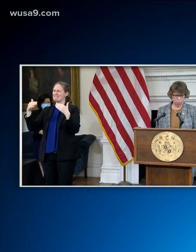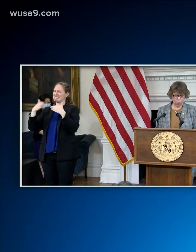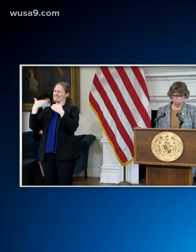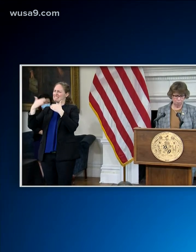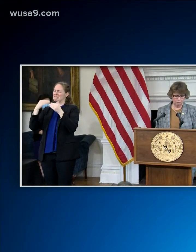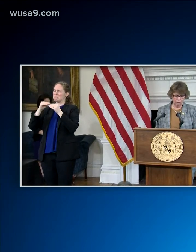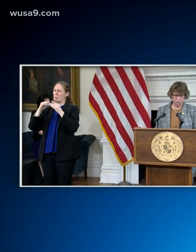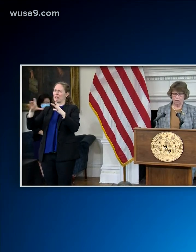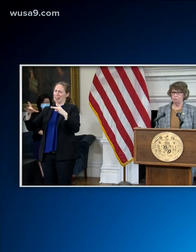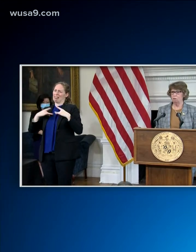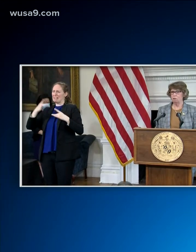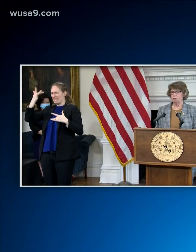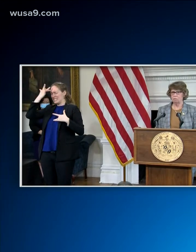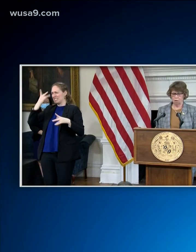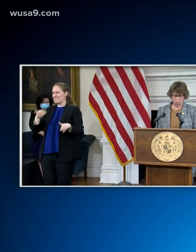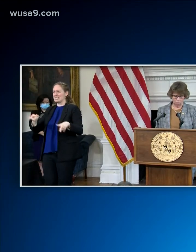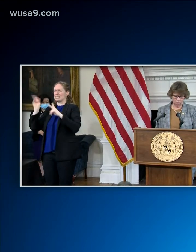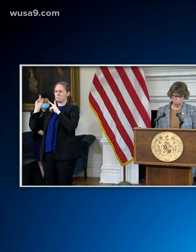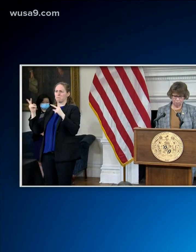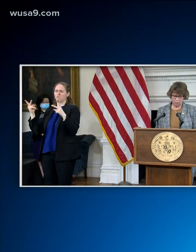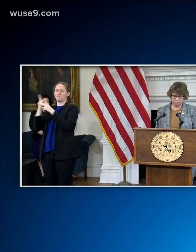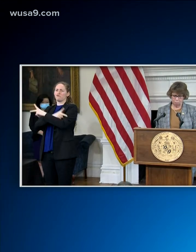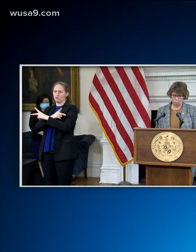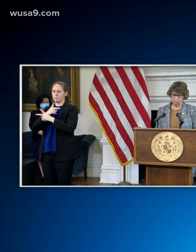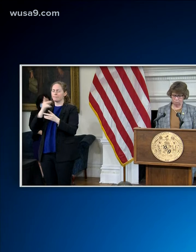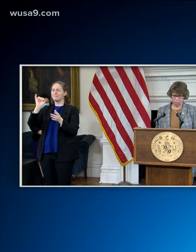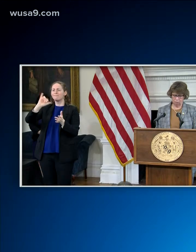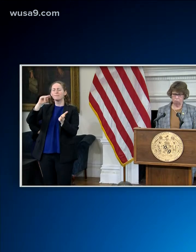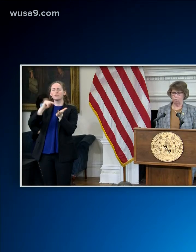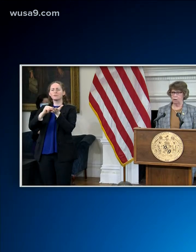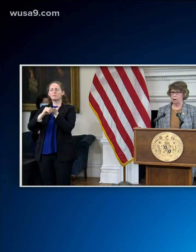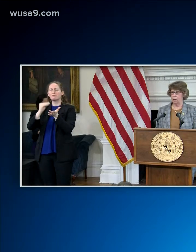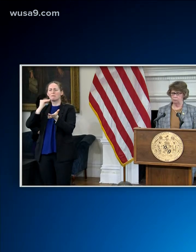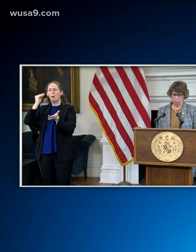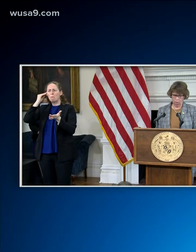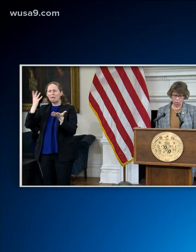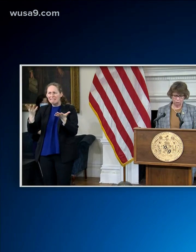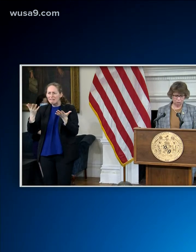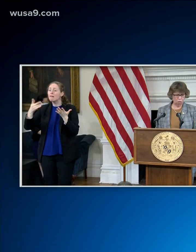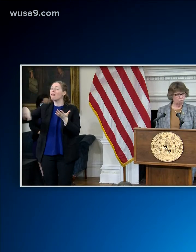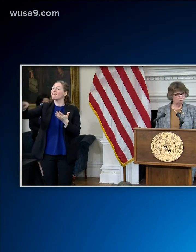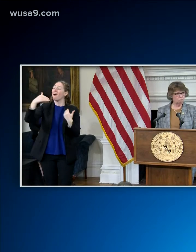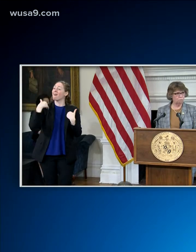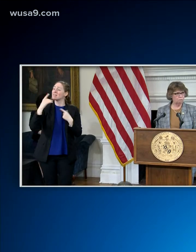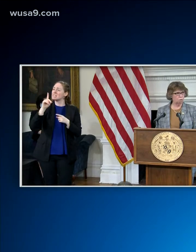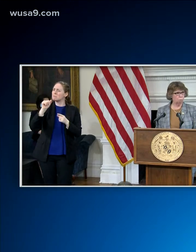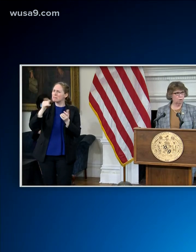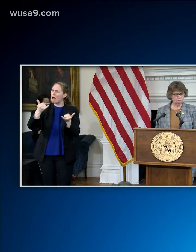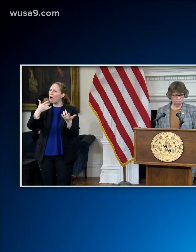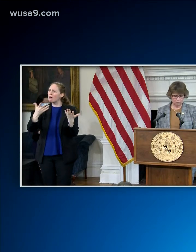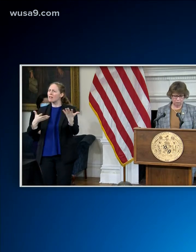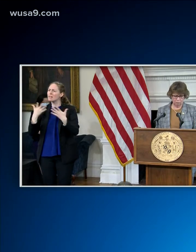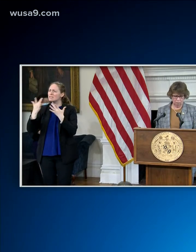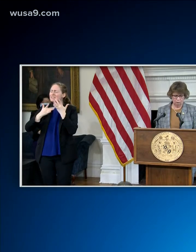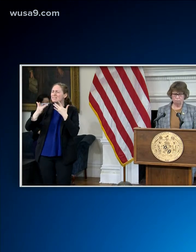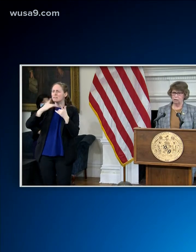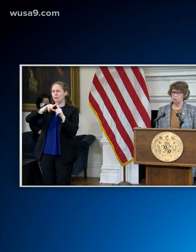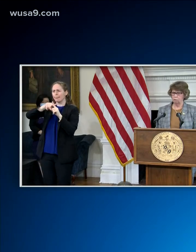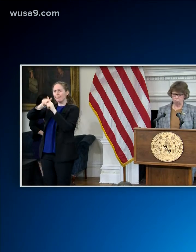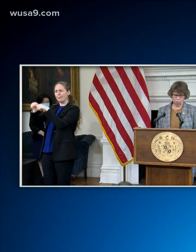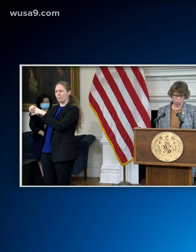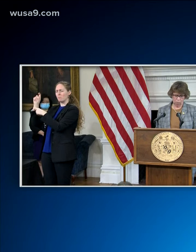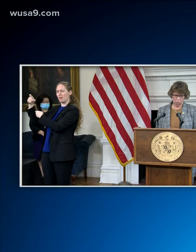nursing homes. Like those in nursing homes, many people with disabilities rely on the close physical proximity